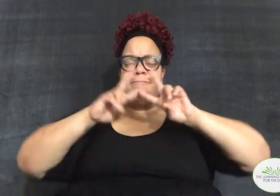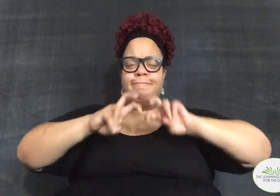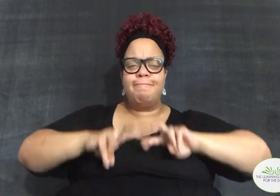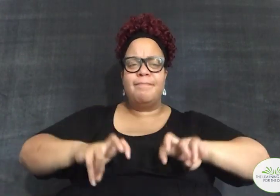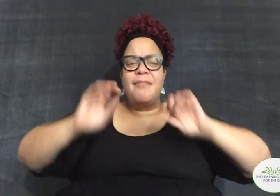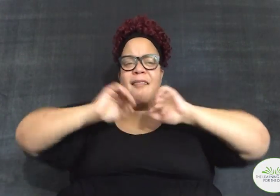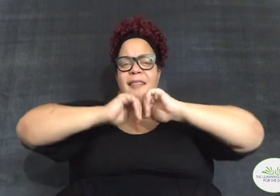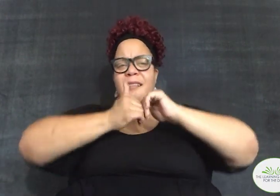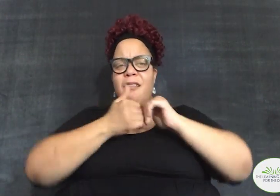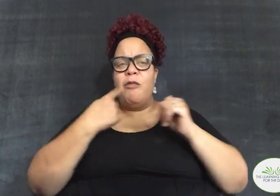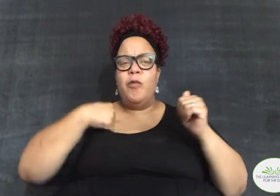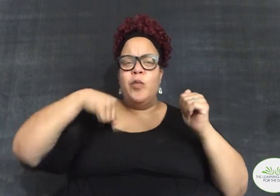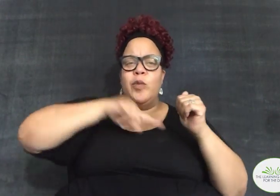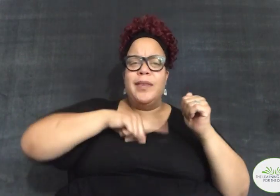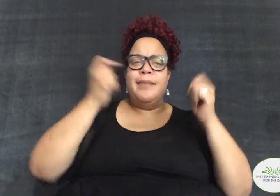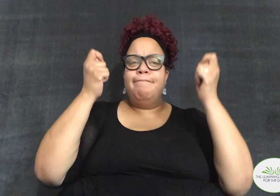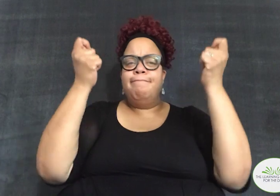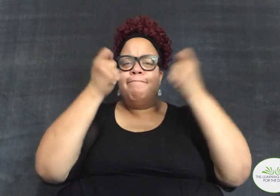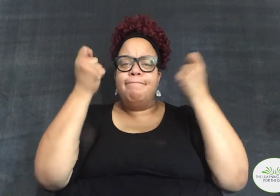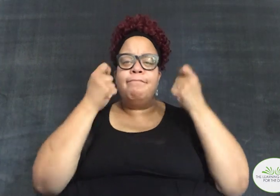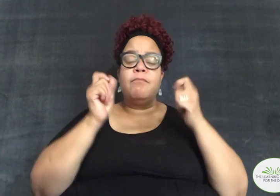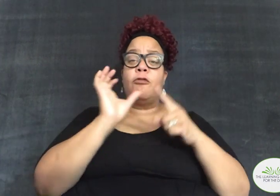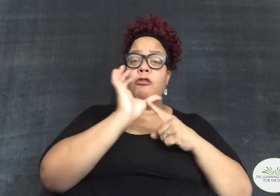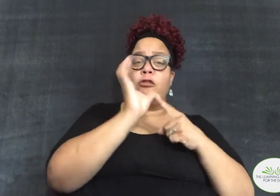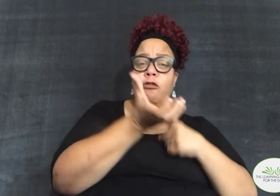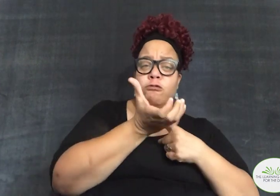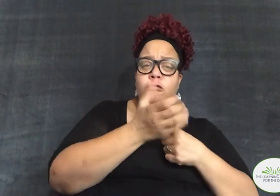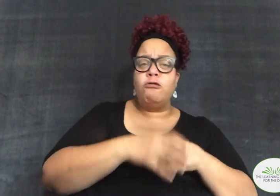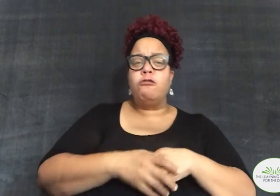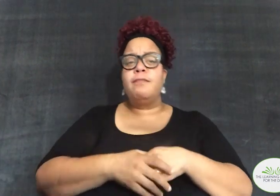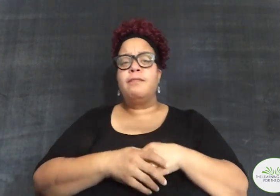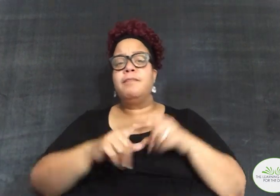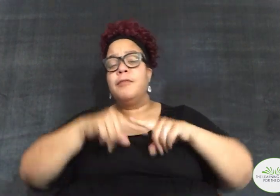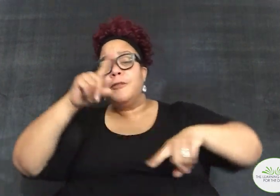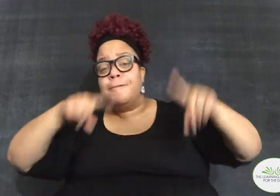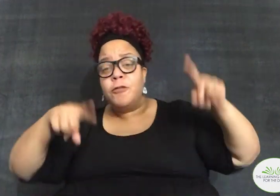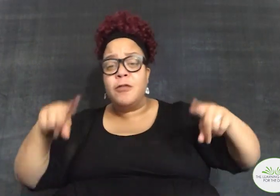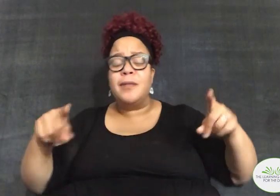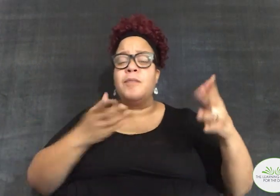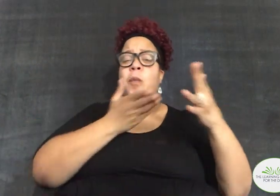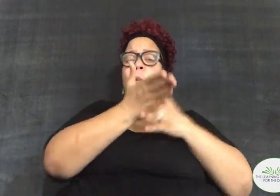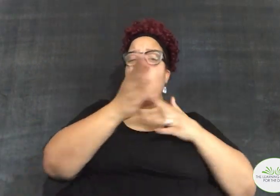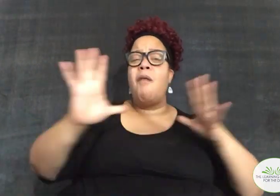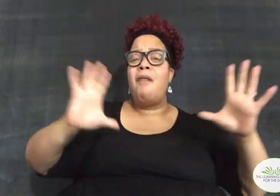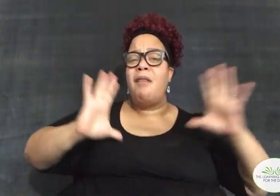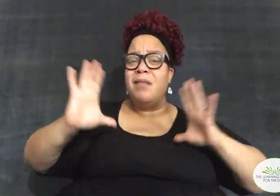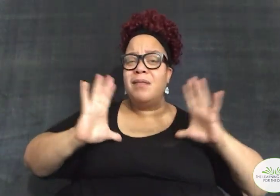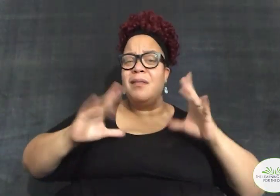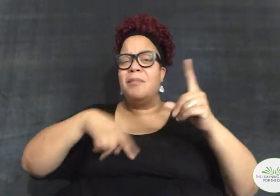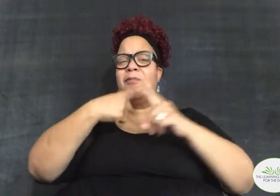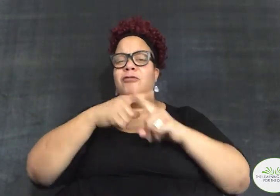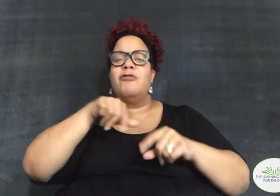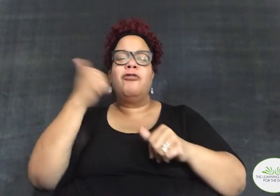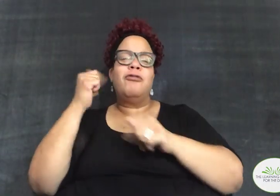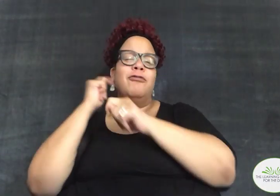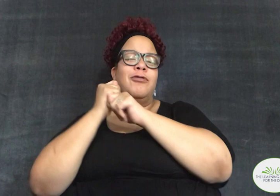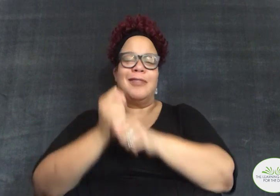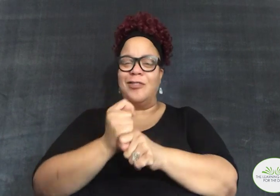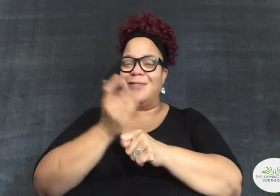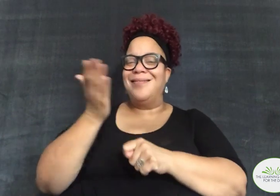TLC will unpack all relevant curriculum to infuse a racial equity framework into how and what we teach.